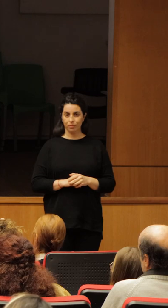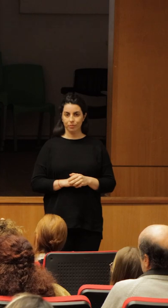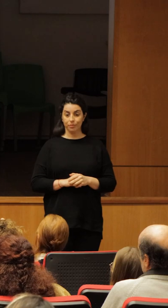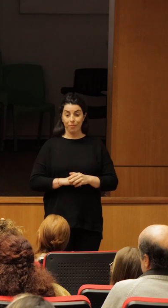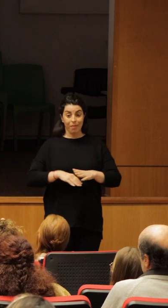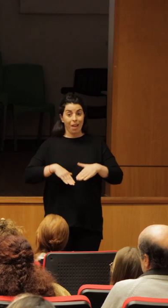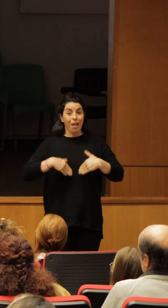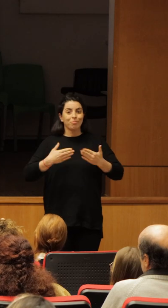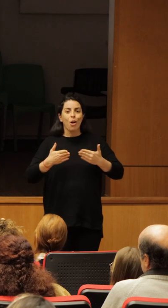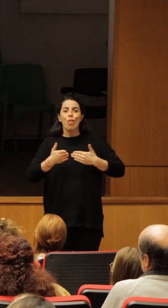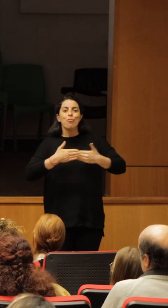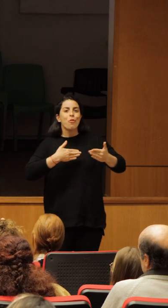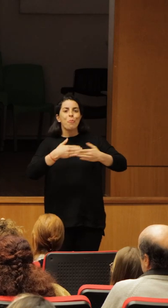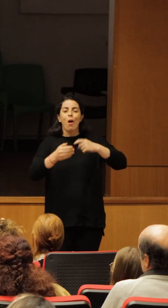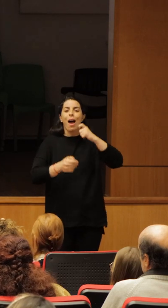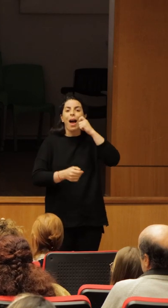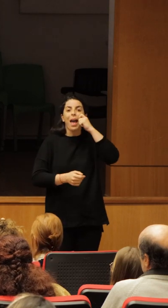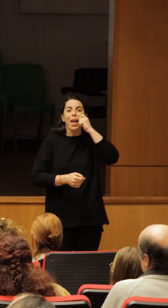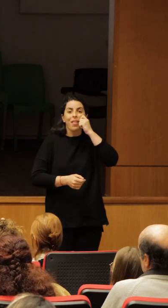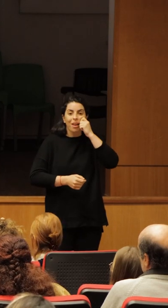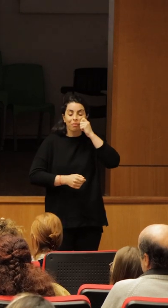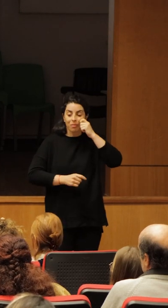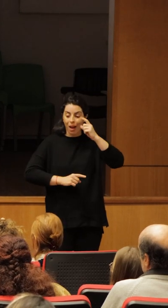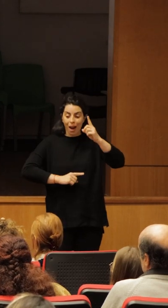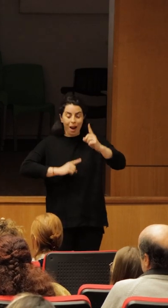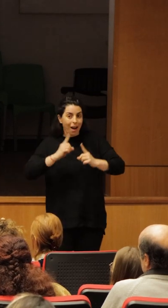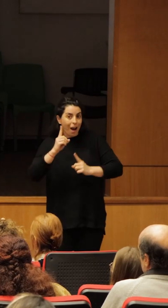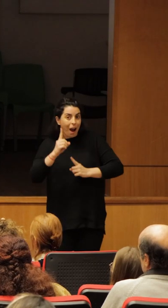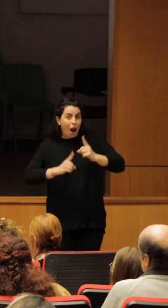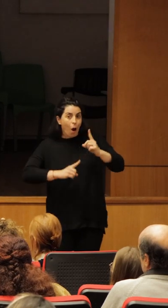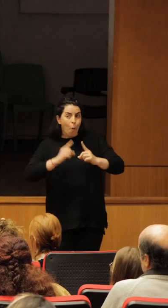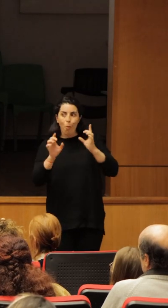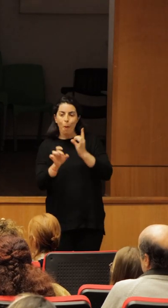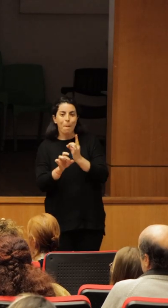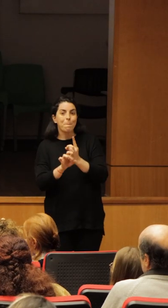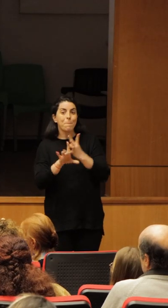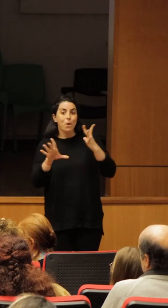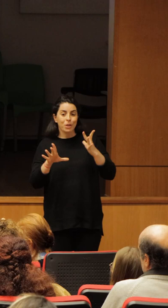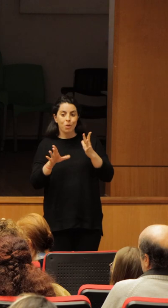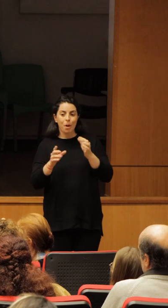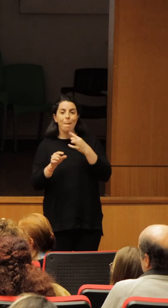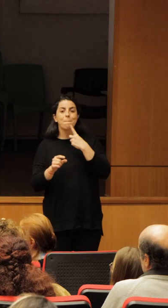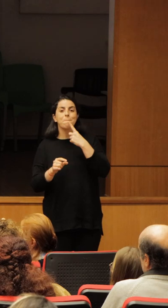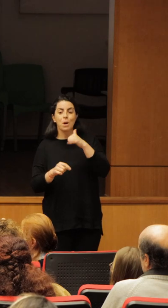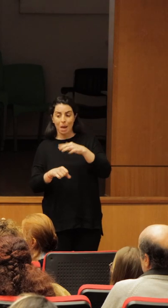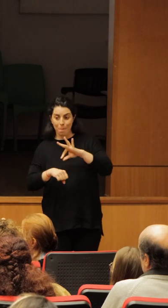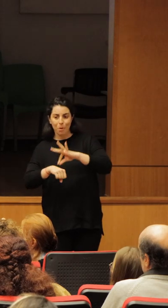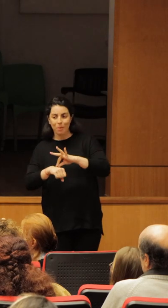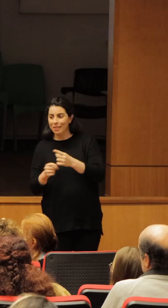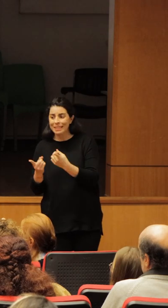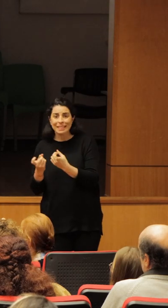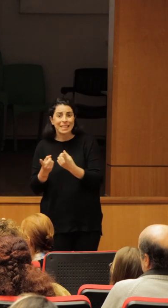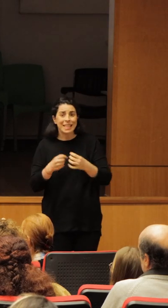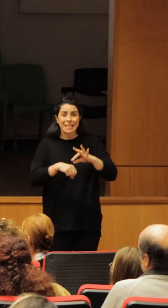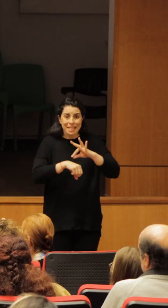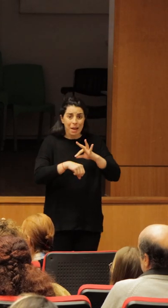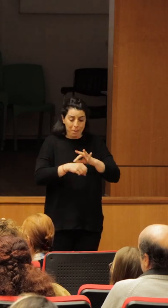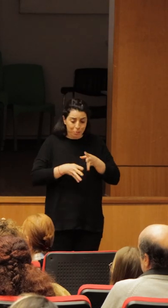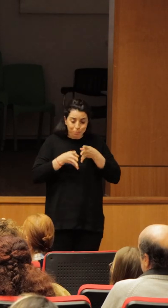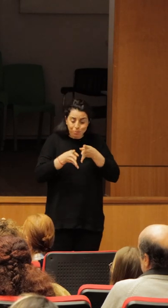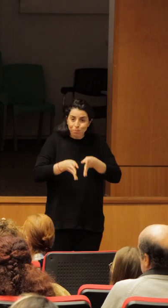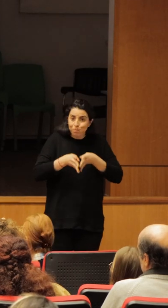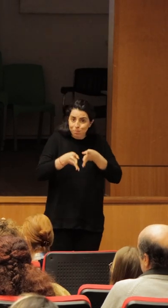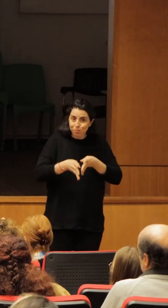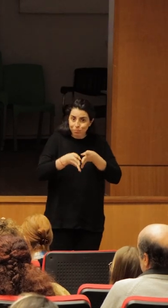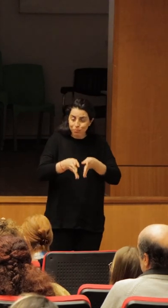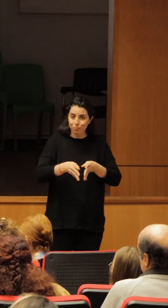Por lo cual, no importa qué edad tenías, había algunas profesiones como la de los médicos que, bueno, eran requeridos para ser usados en la guerra. So